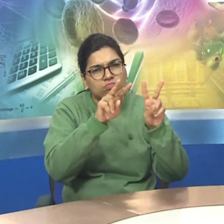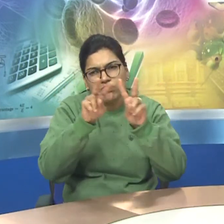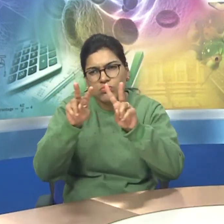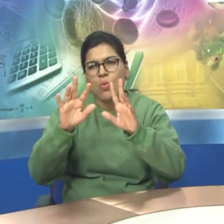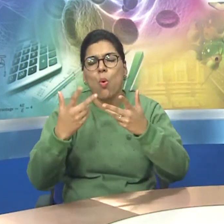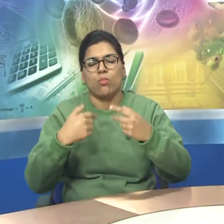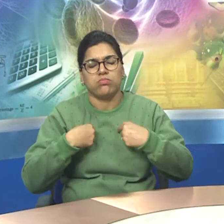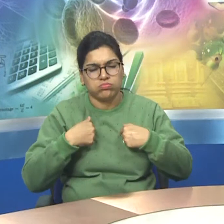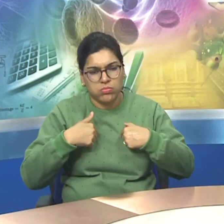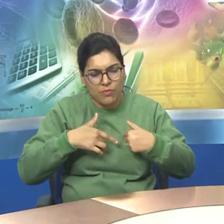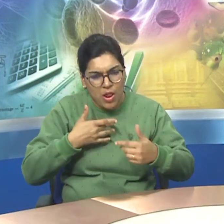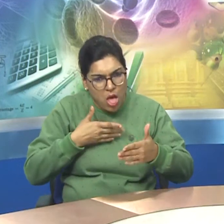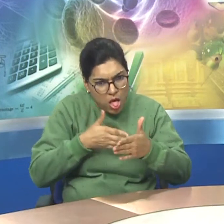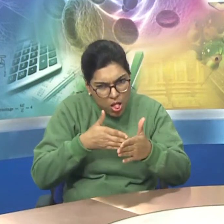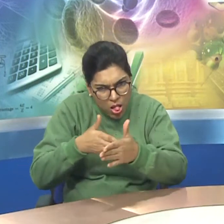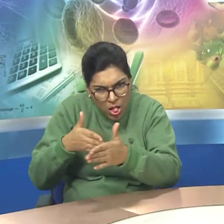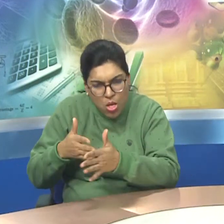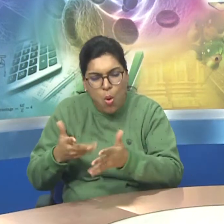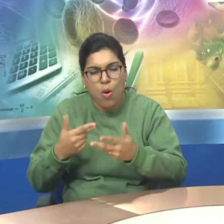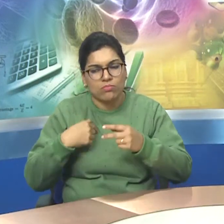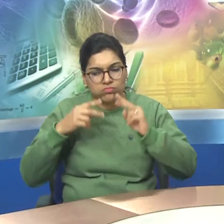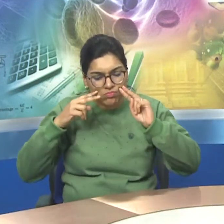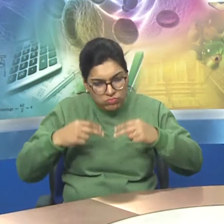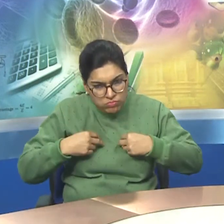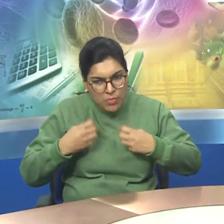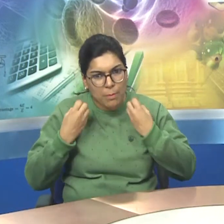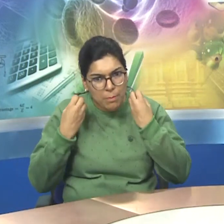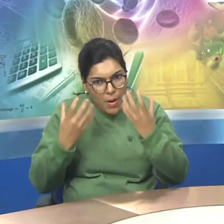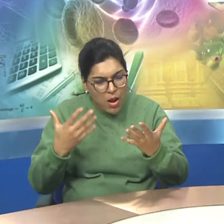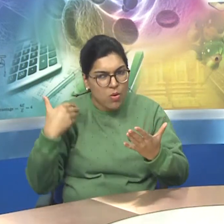means someone who write poem.